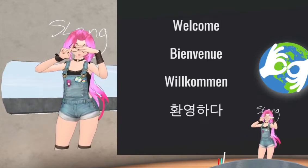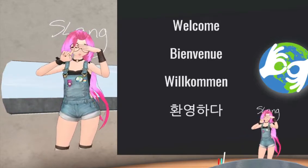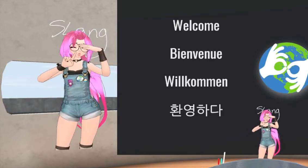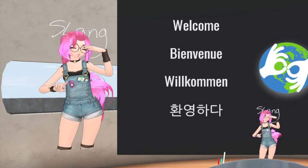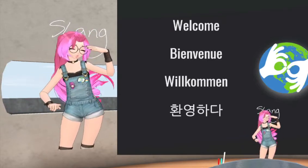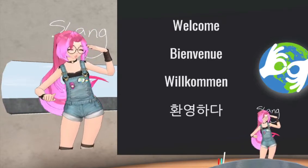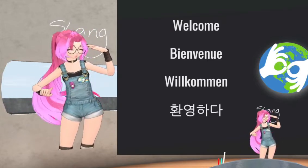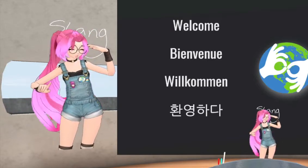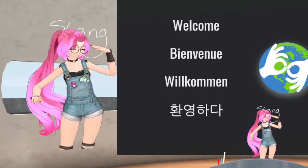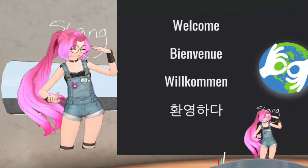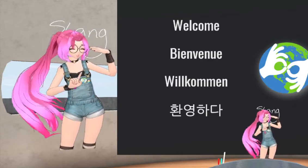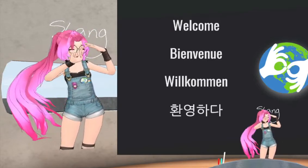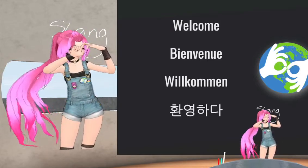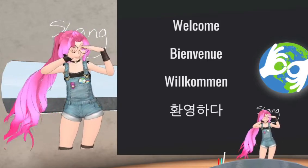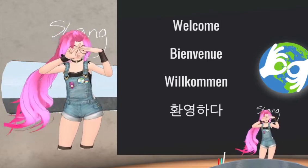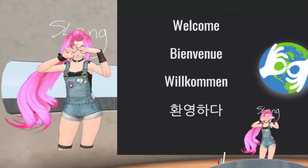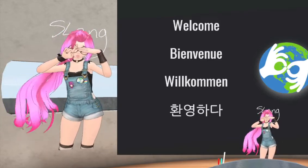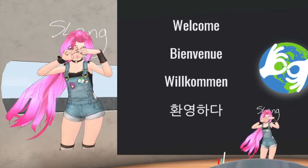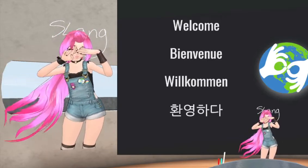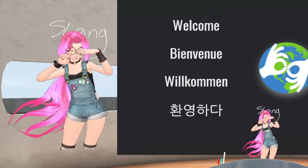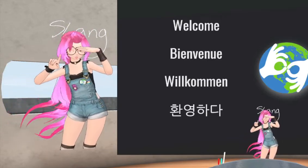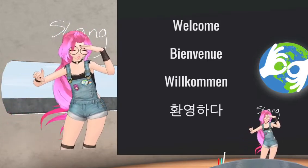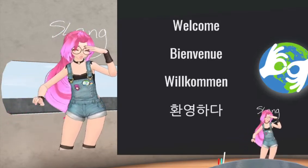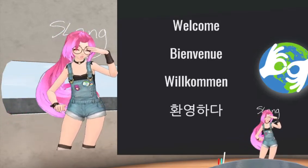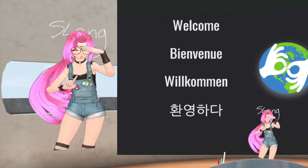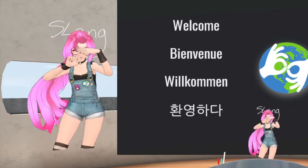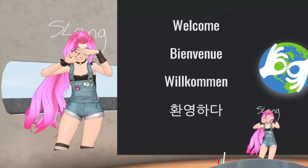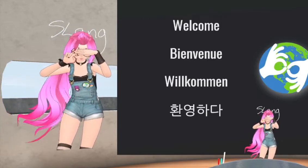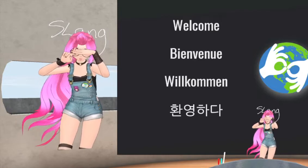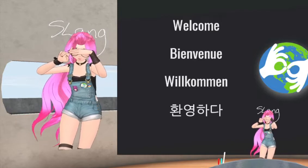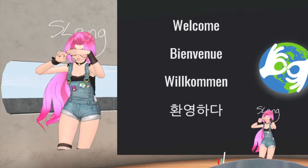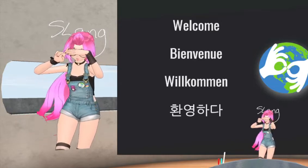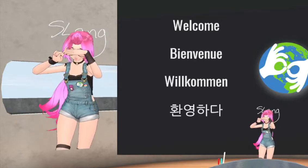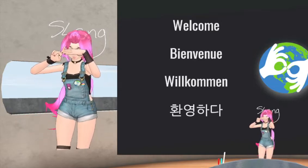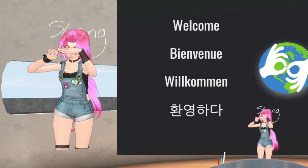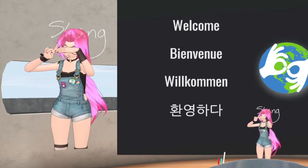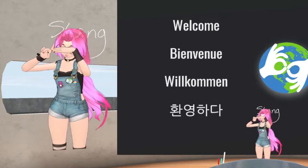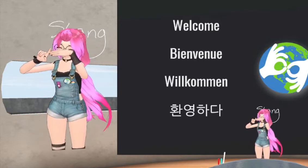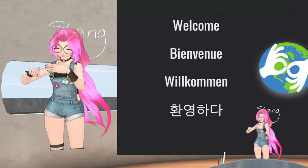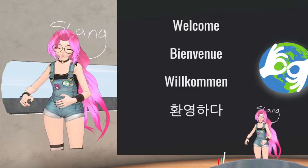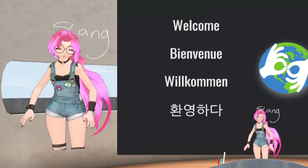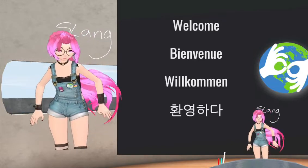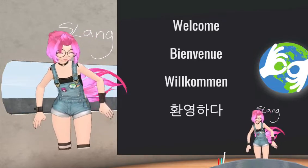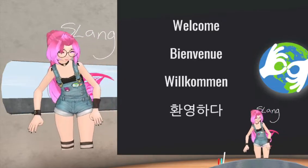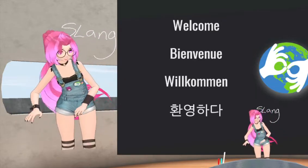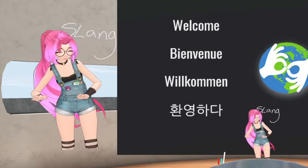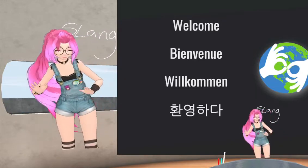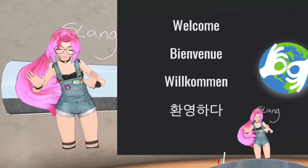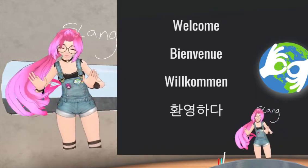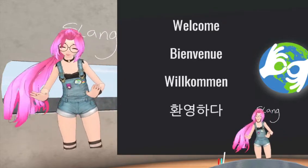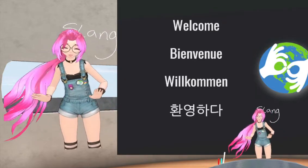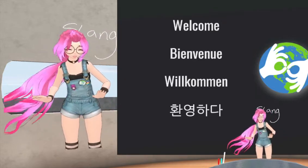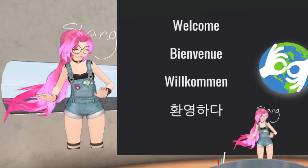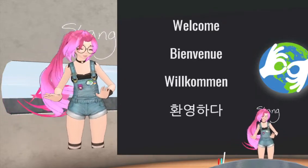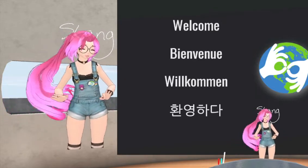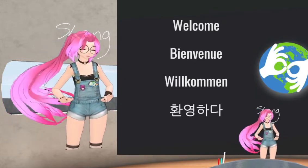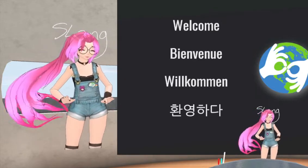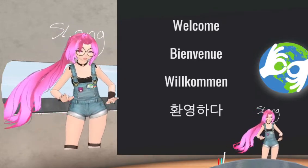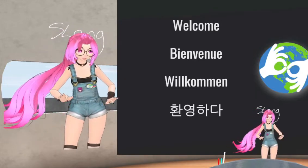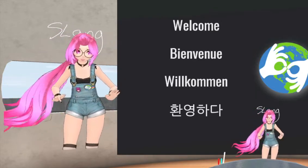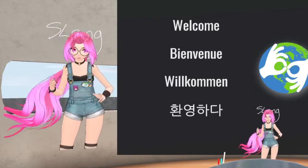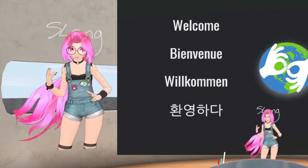somebody to touch my skin. So yeah, if you just say like sign slow, please, there's totally nothing wrong with that. And the same thing if you're a hard of hearing